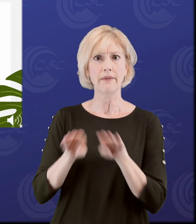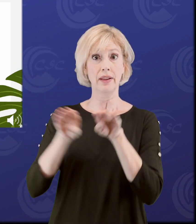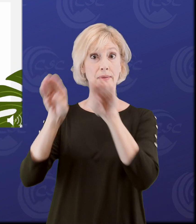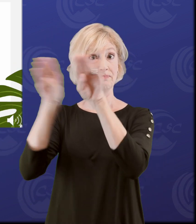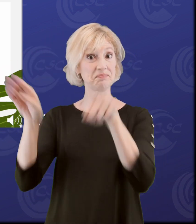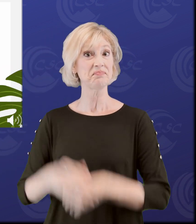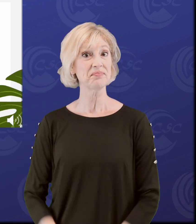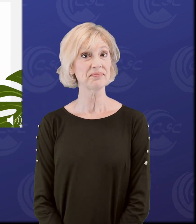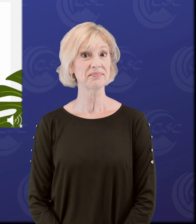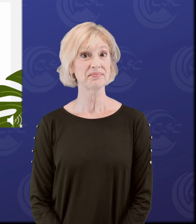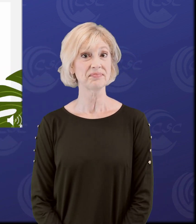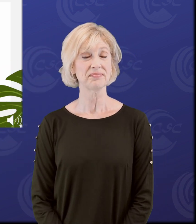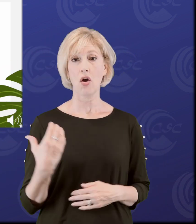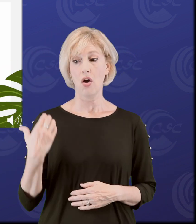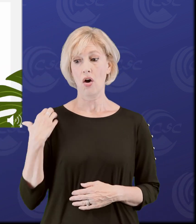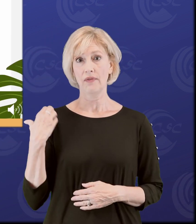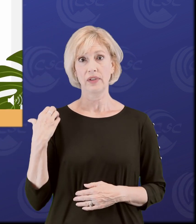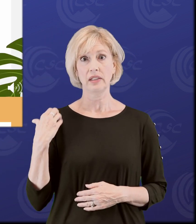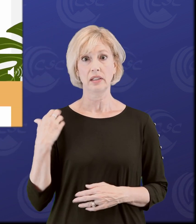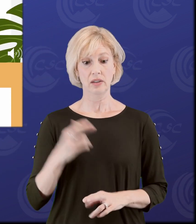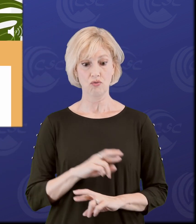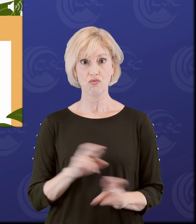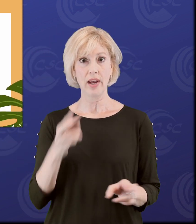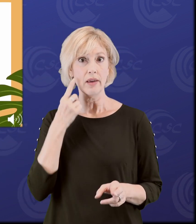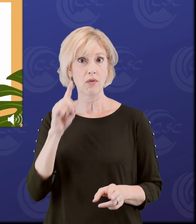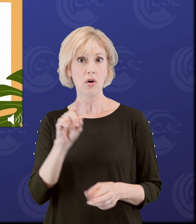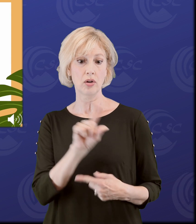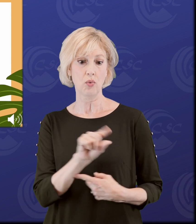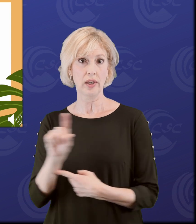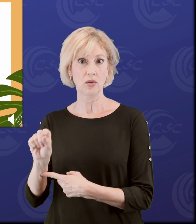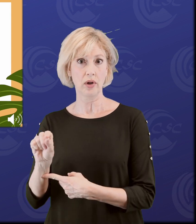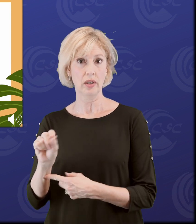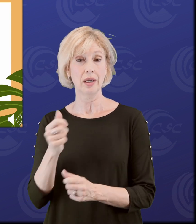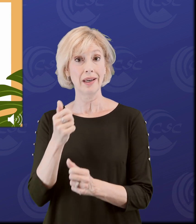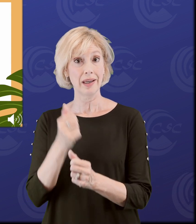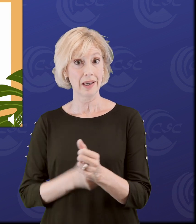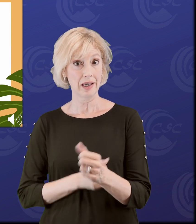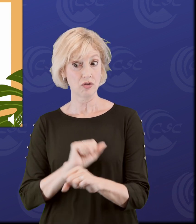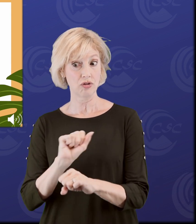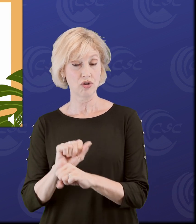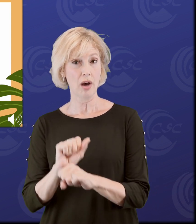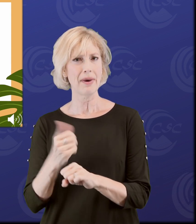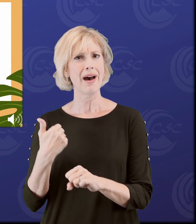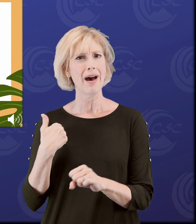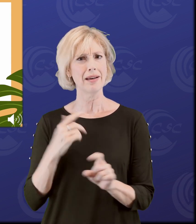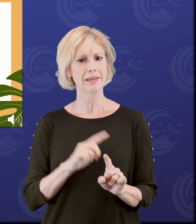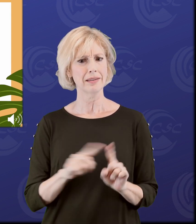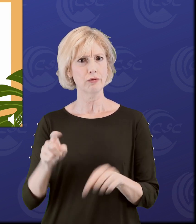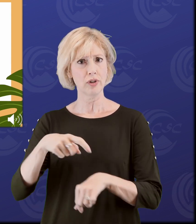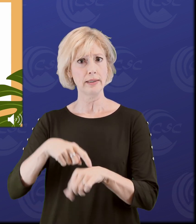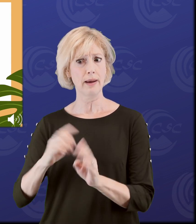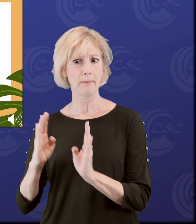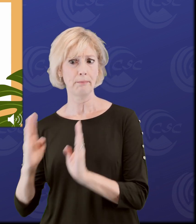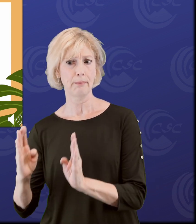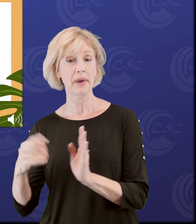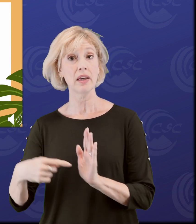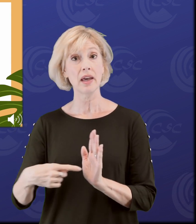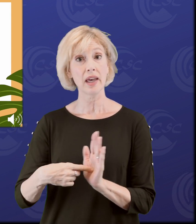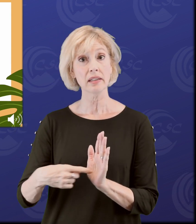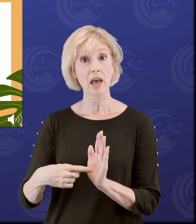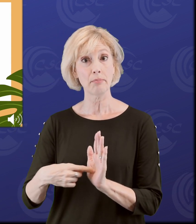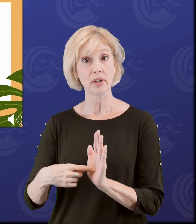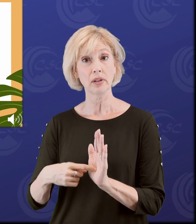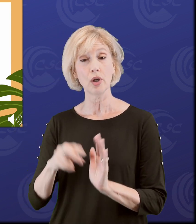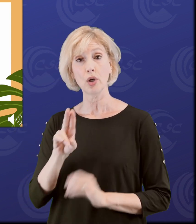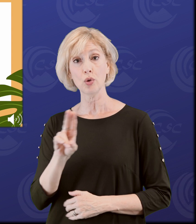Listed here are the offices up for election in 2020. Each office has varying term lengths. For example, the term